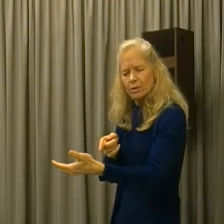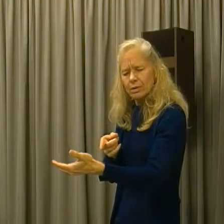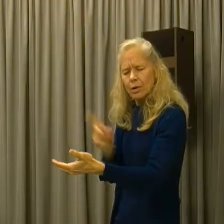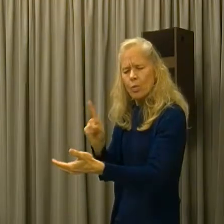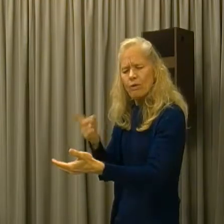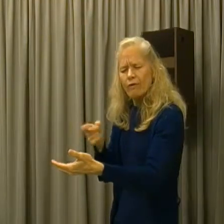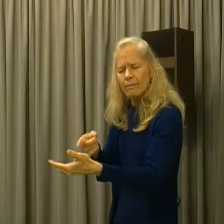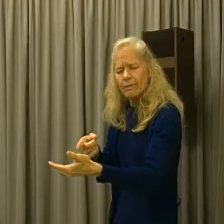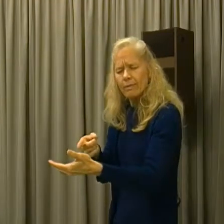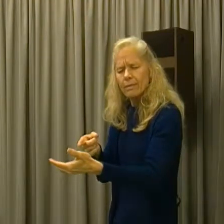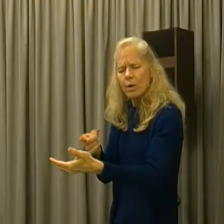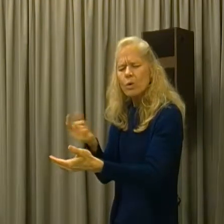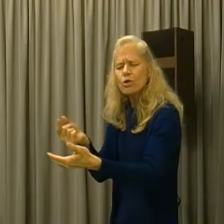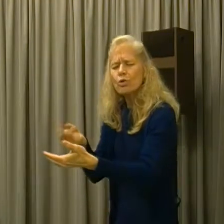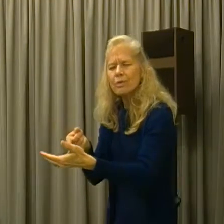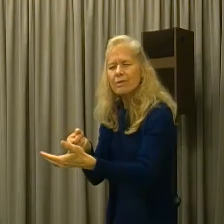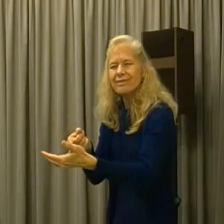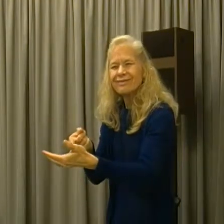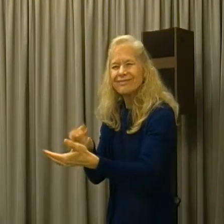thought rejection. See, we're going to find,